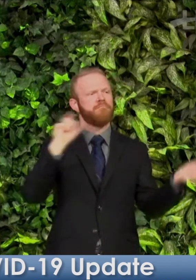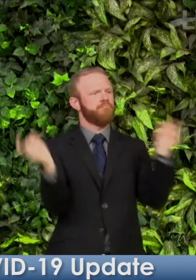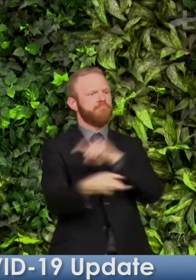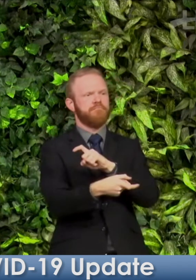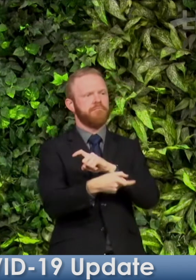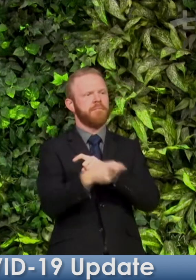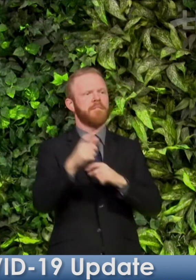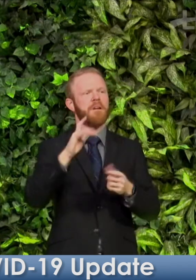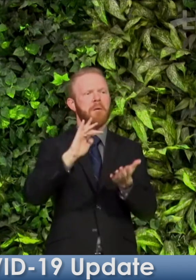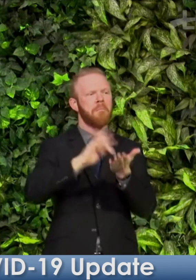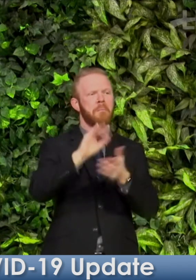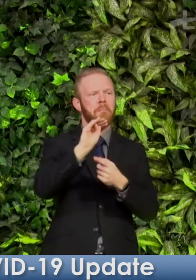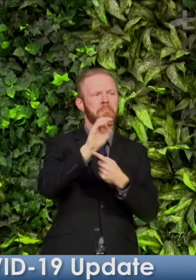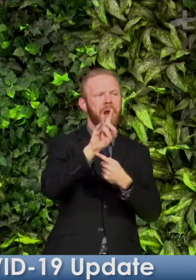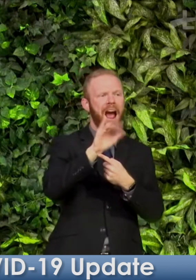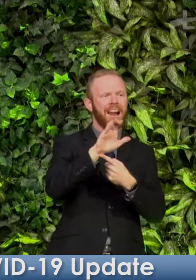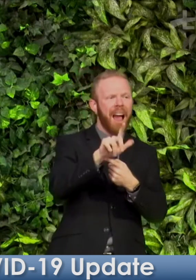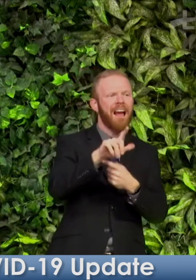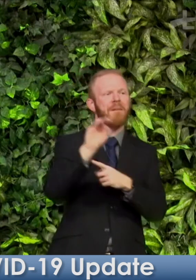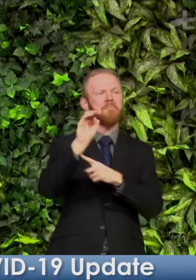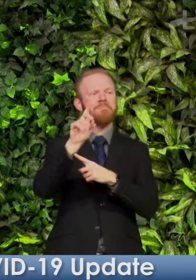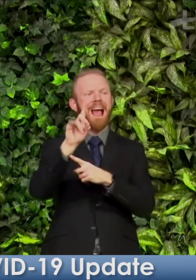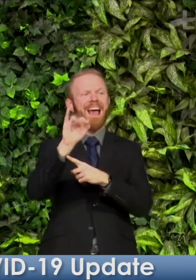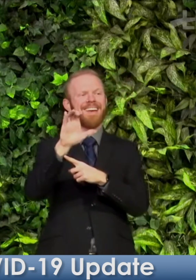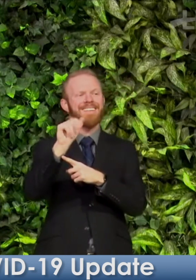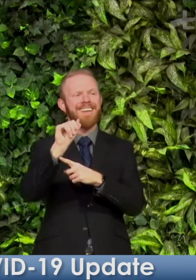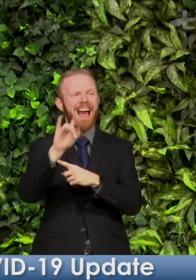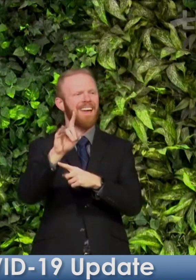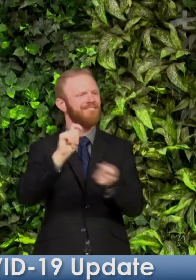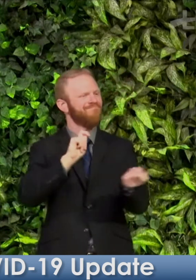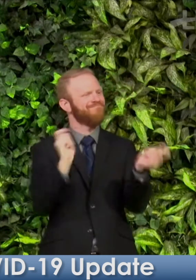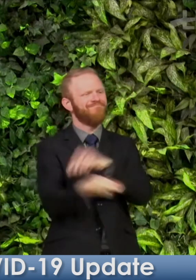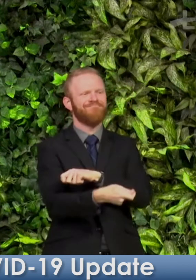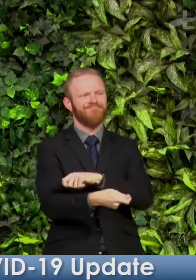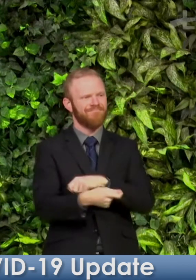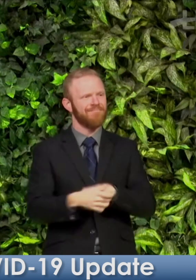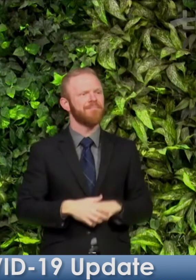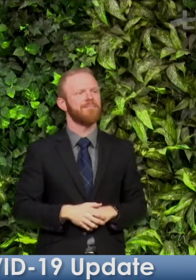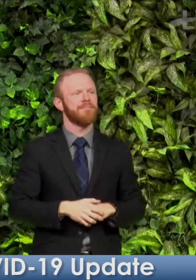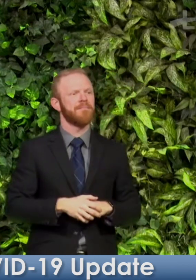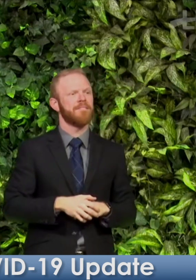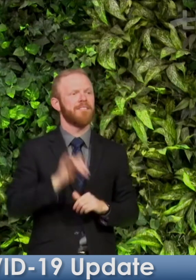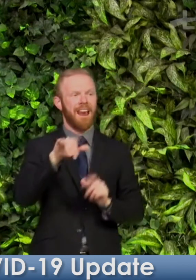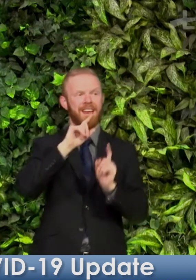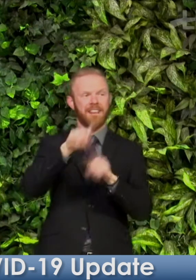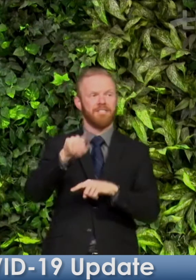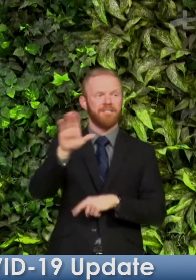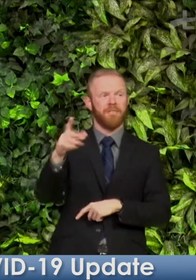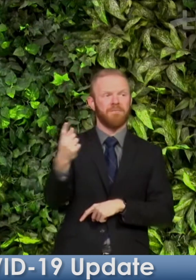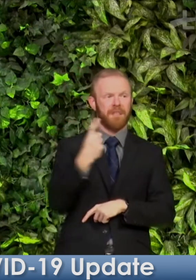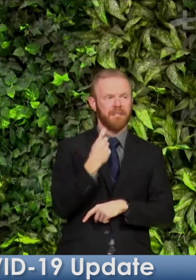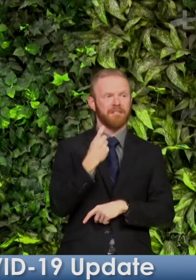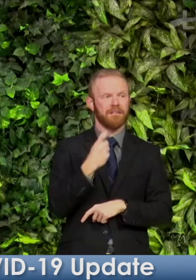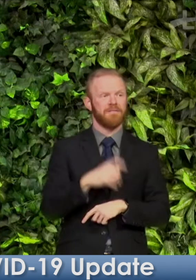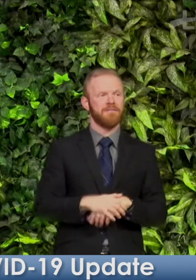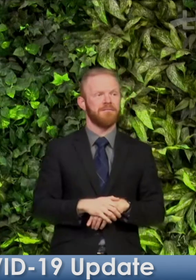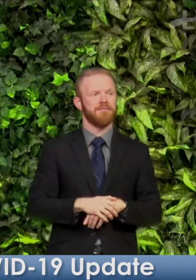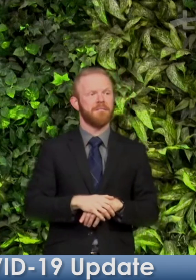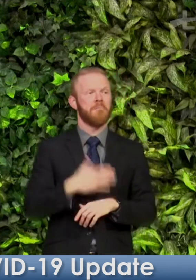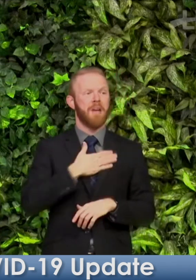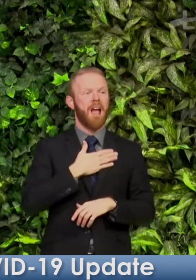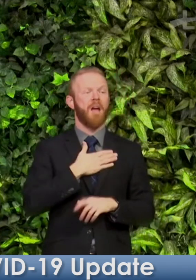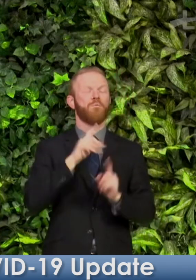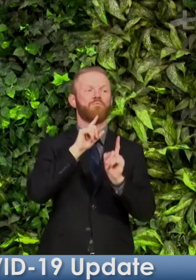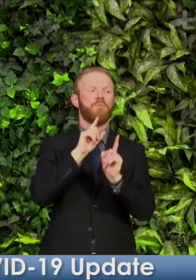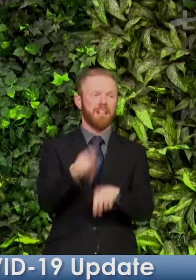Medi-Cal here in the state of California, that foundationally goes to the core of that question and my response to that question in terms of